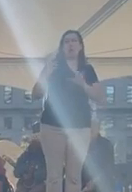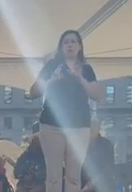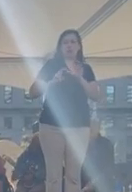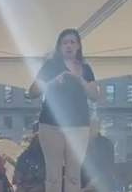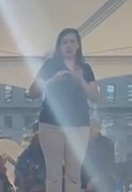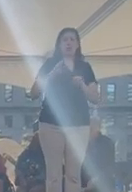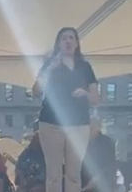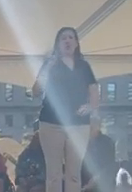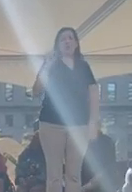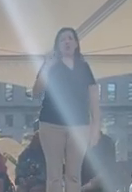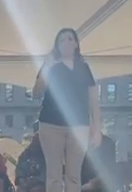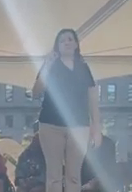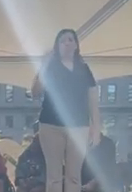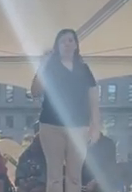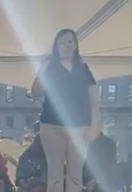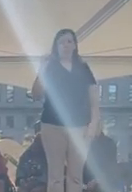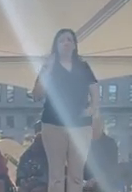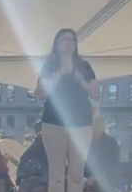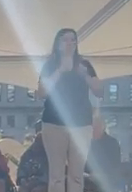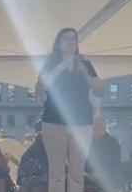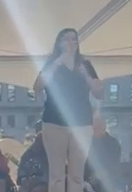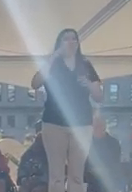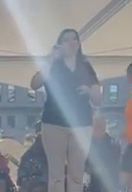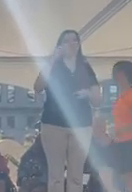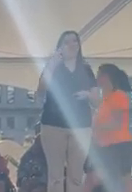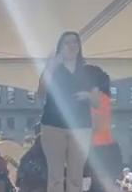at NOCDO, Beth Glass.